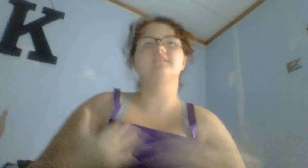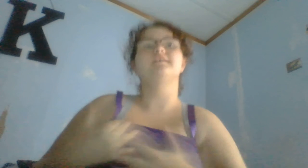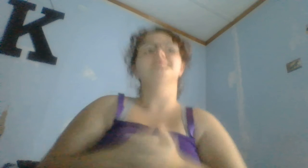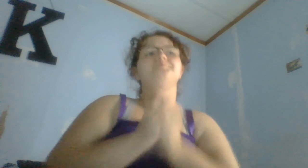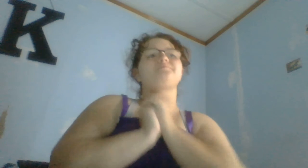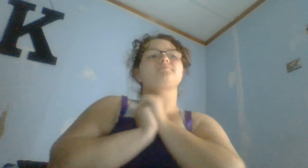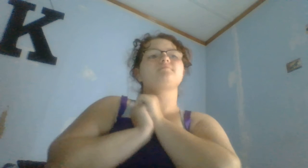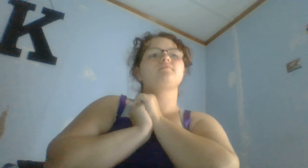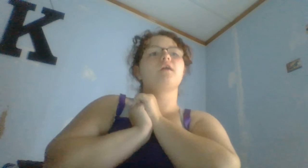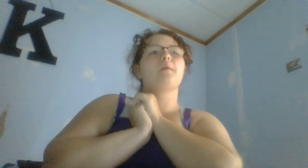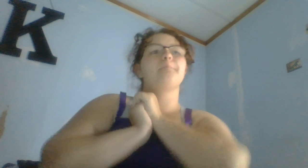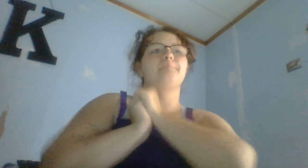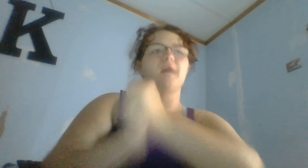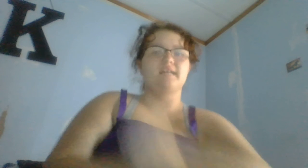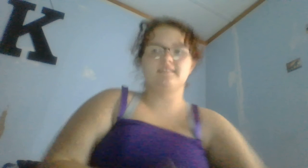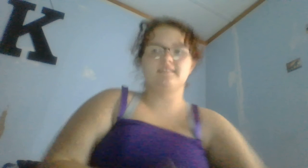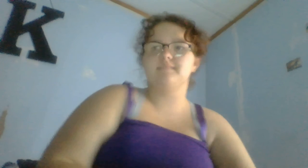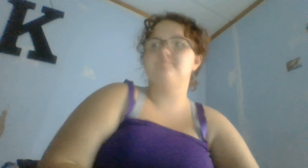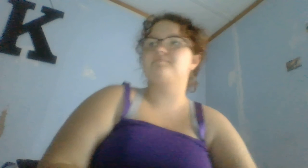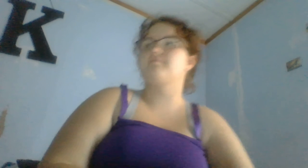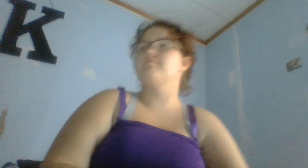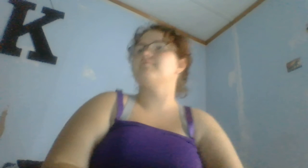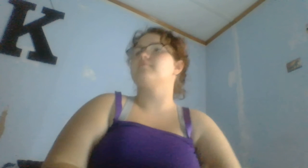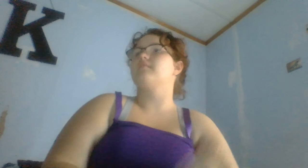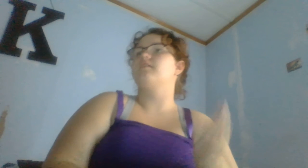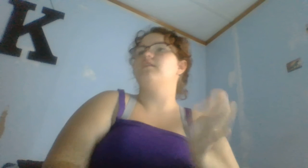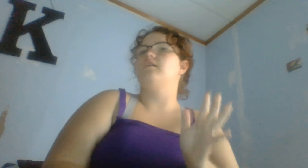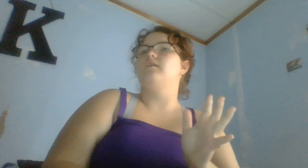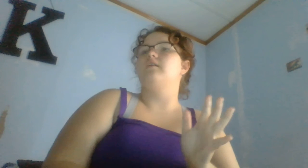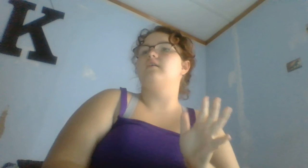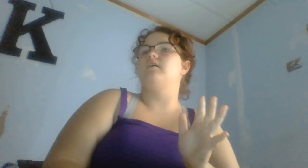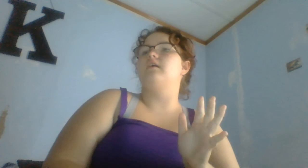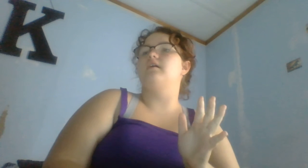but um